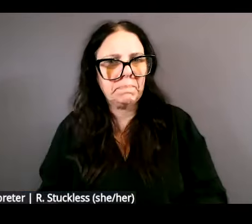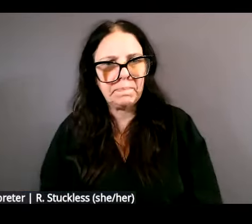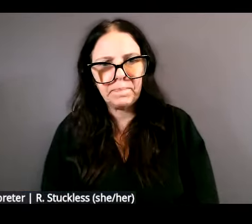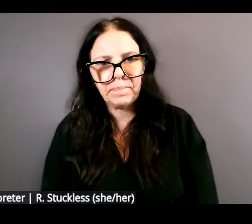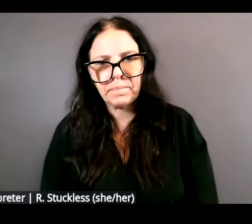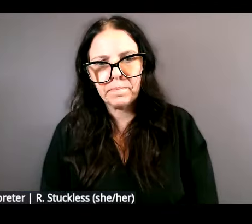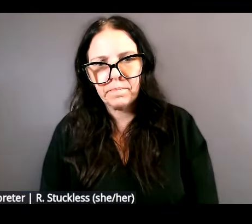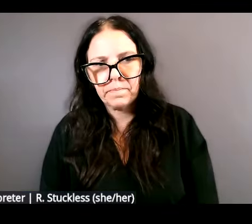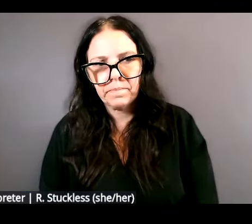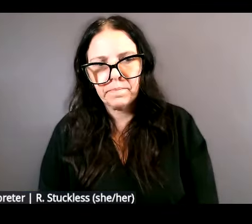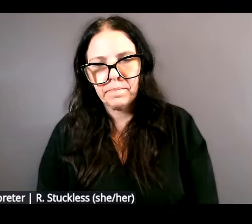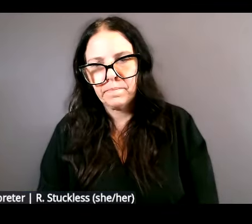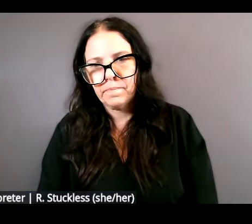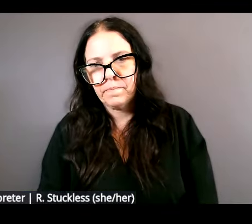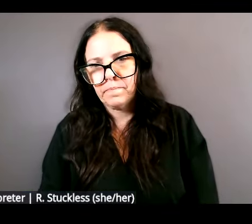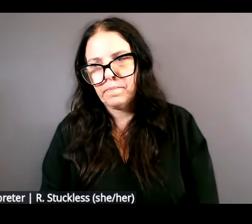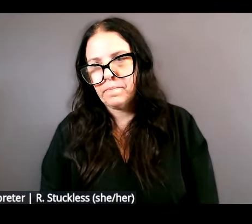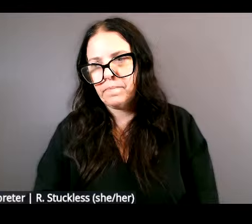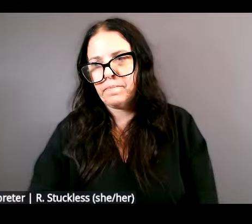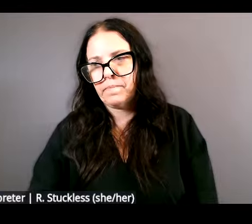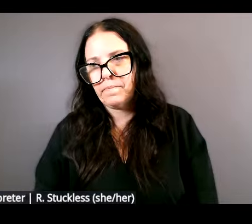Thank you for your time, sir. Thank you.